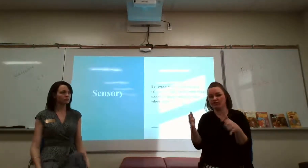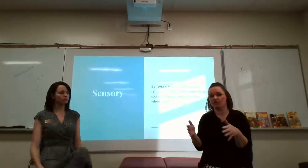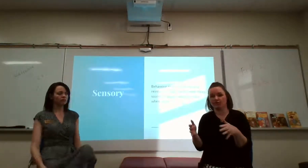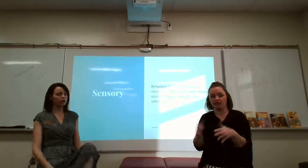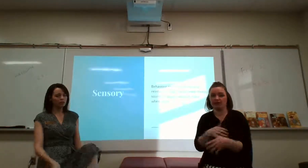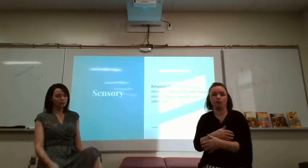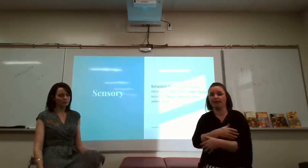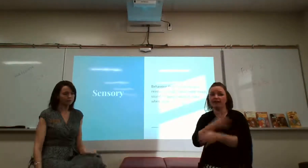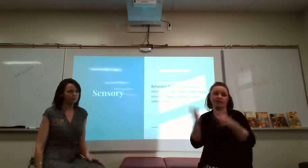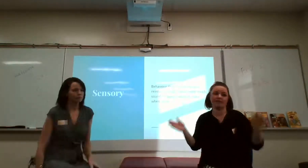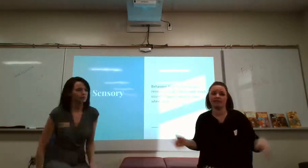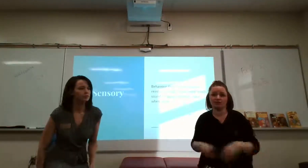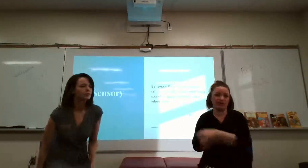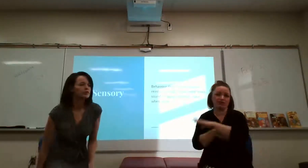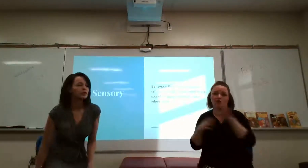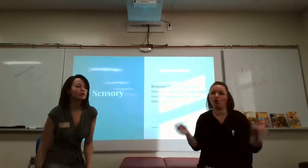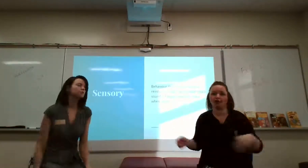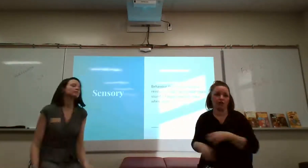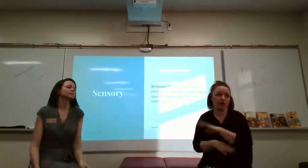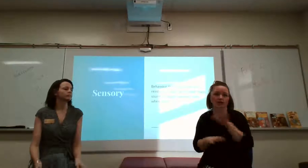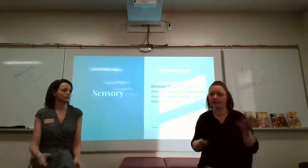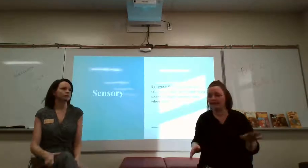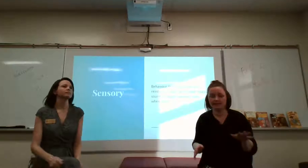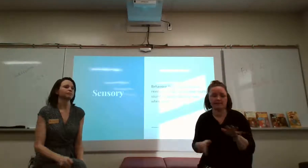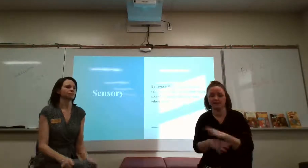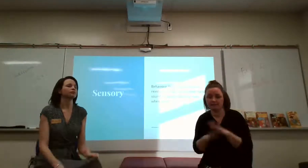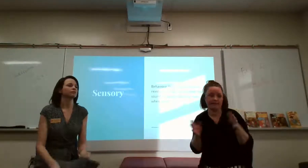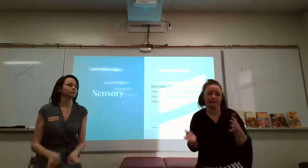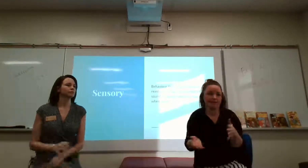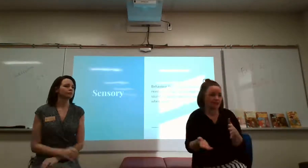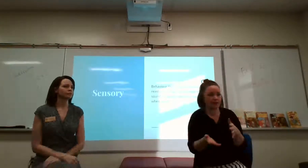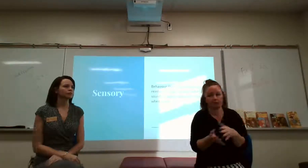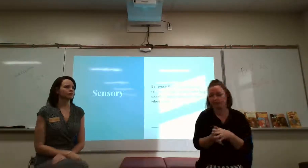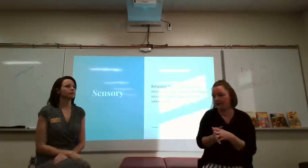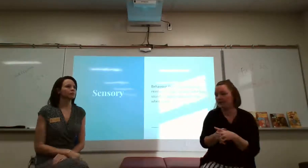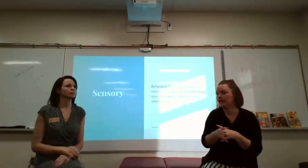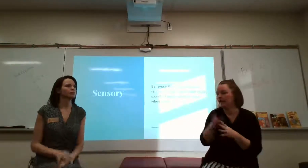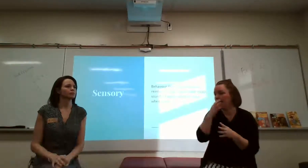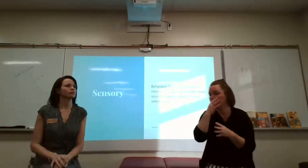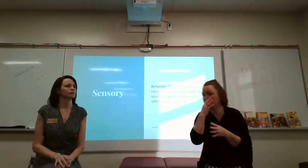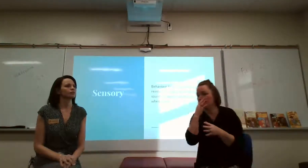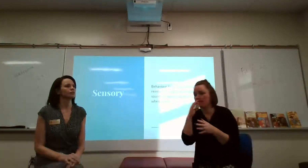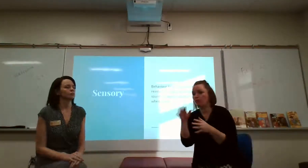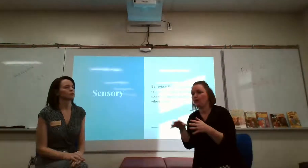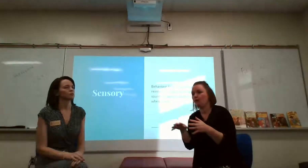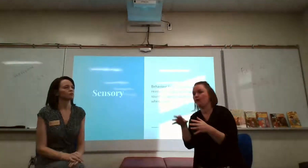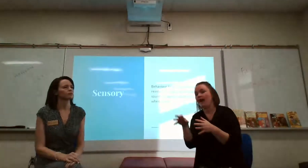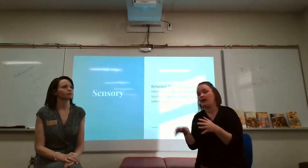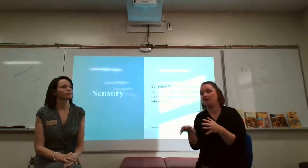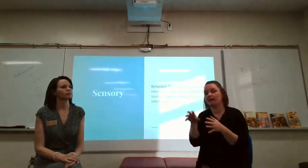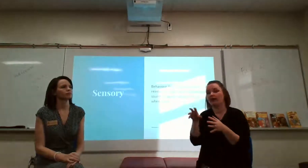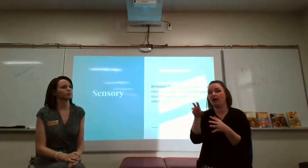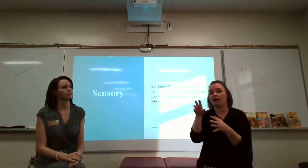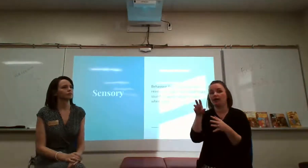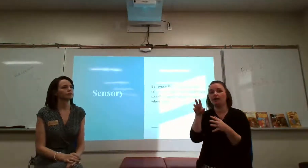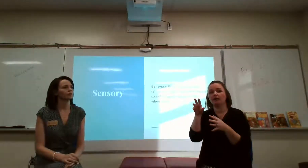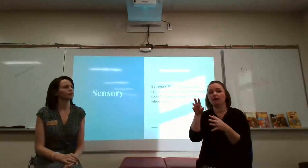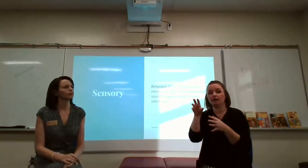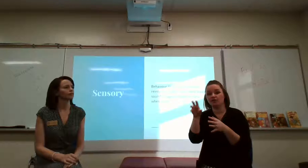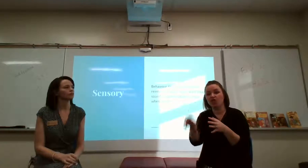sensory function. We engage in sensory behaviors all day long. That's not up for debate. It's that when we actually are